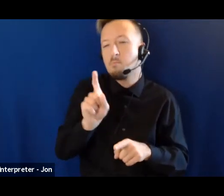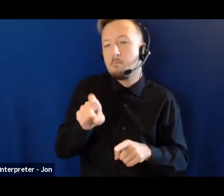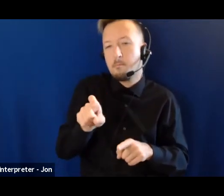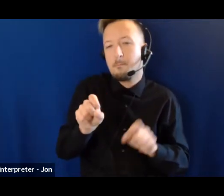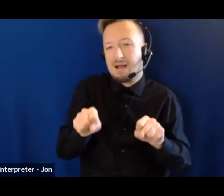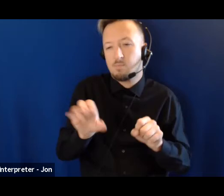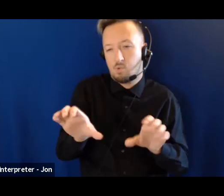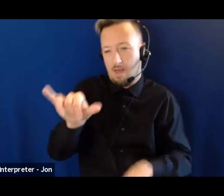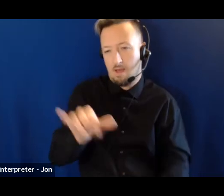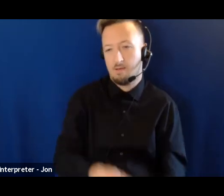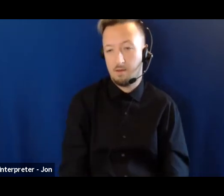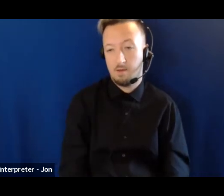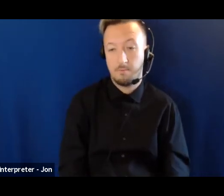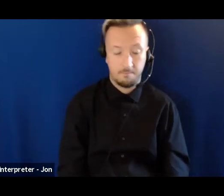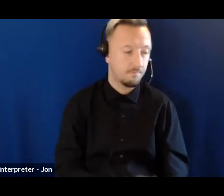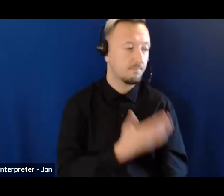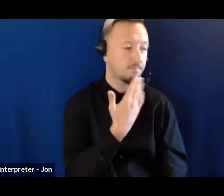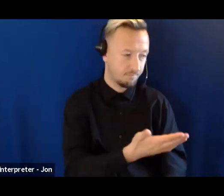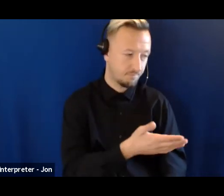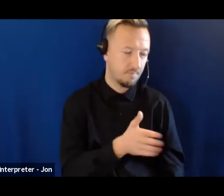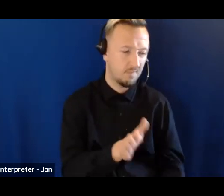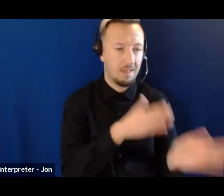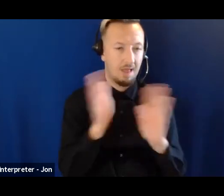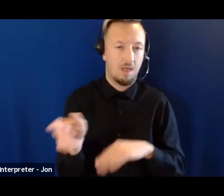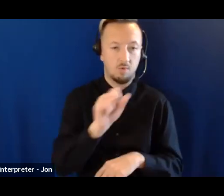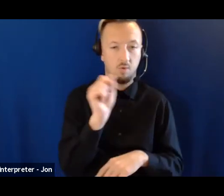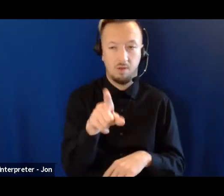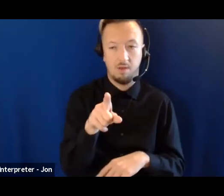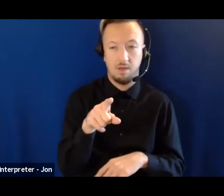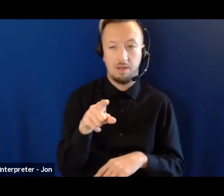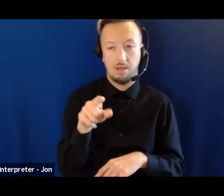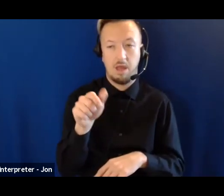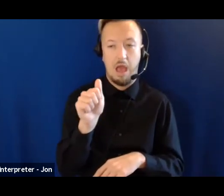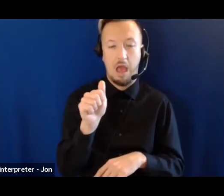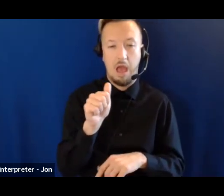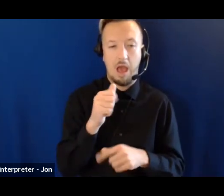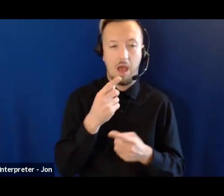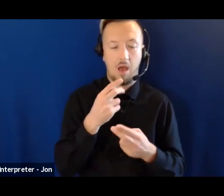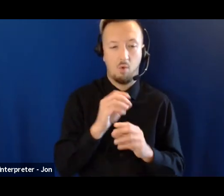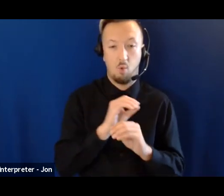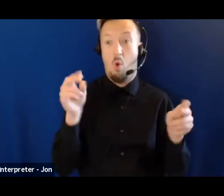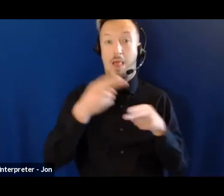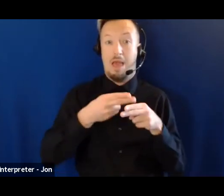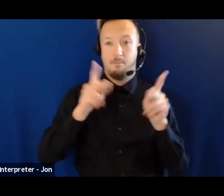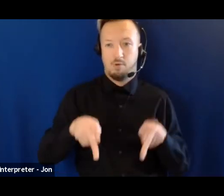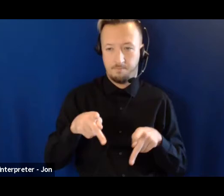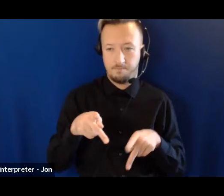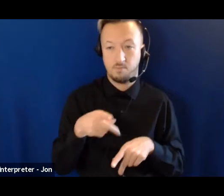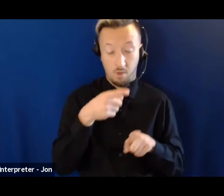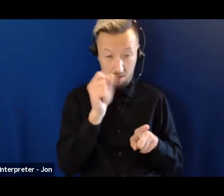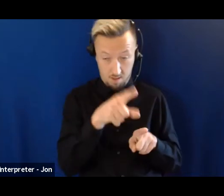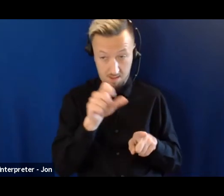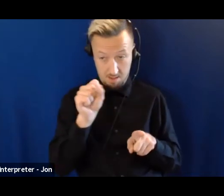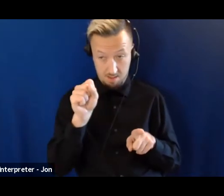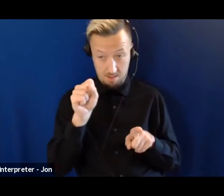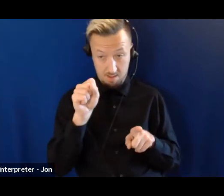All right, the next one is an anonymous attendee. Would you say that the SILC is